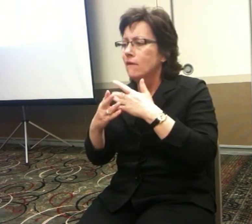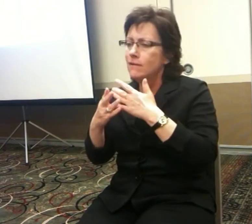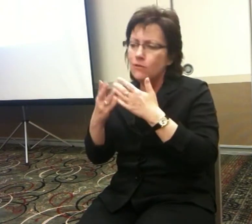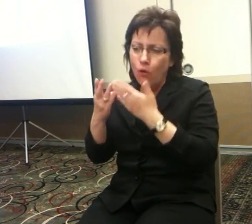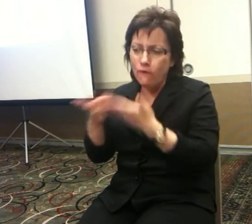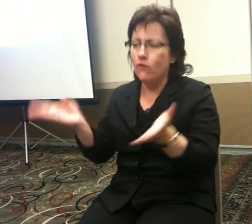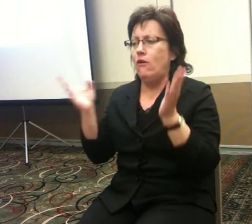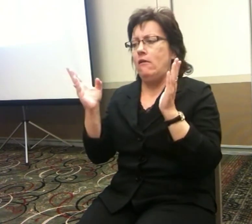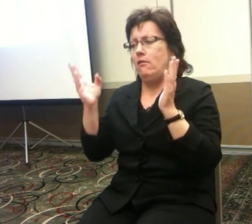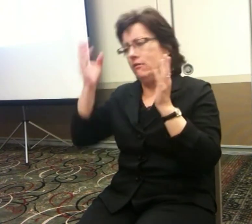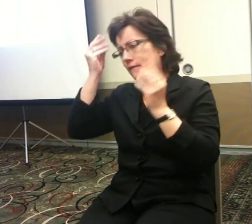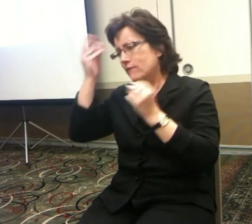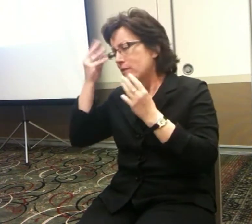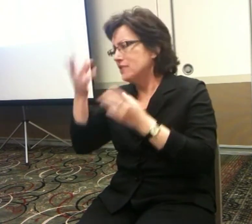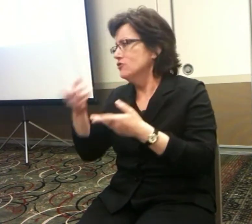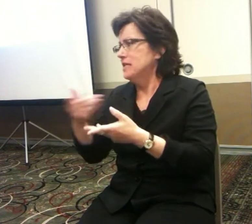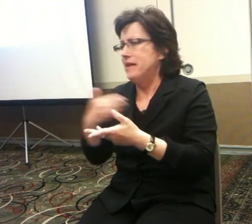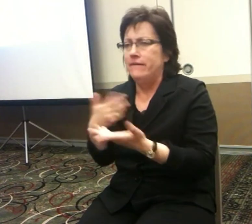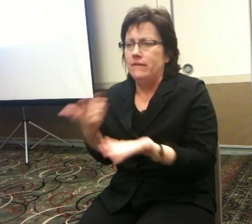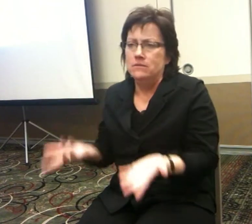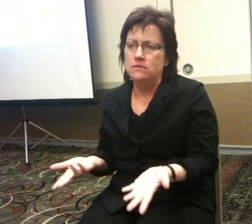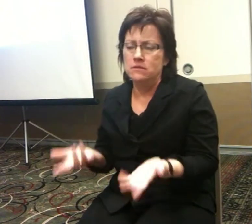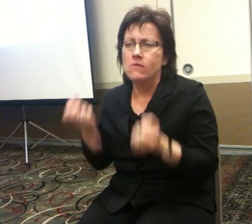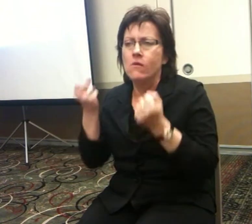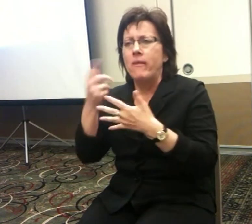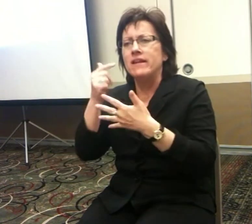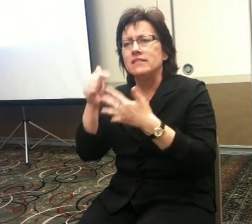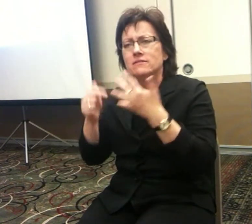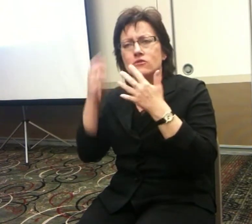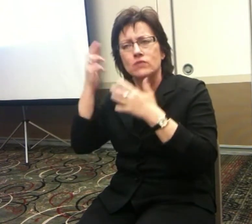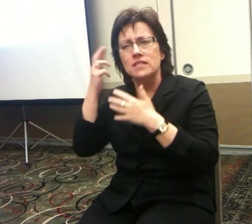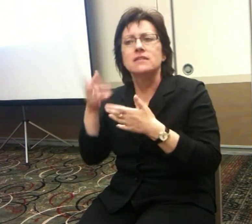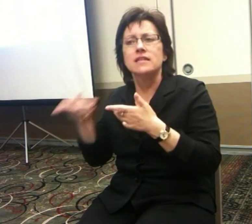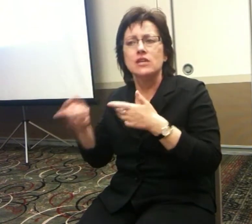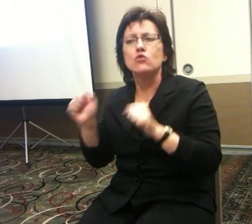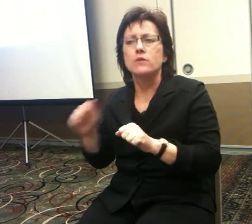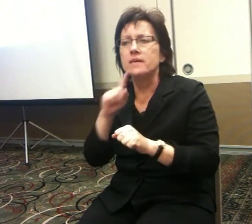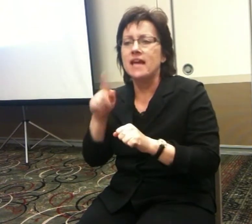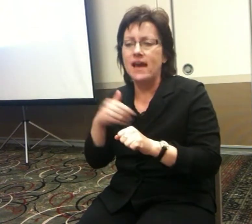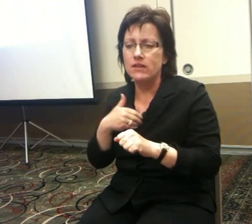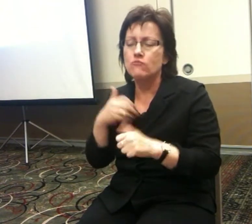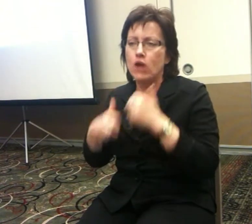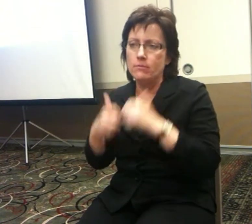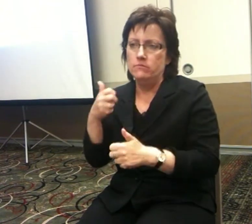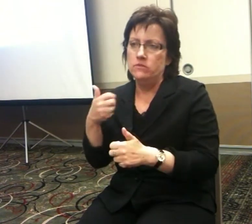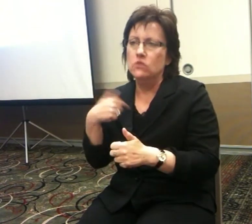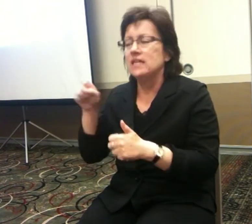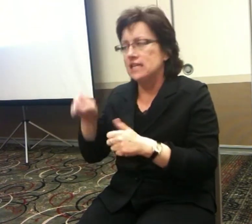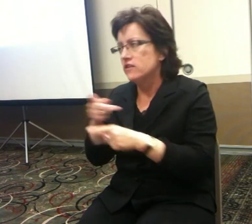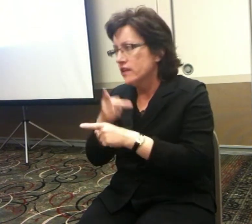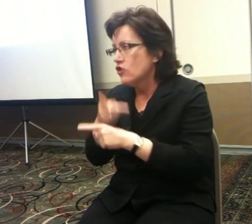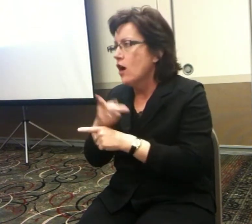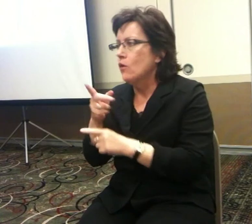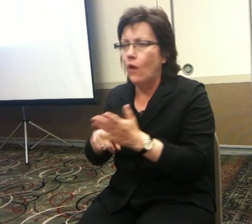a situation. So there's lots of reasons this kid could be having problems, and we need to figure out what those are. Those are all going to